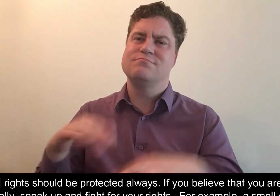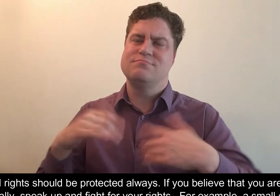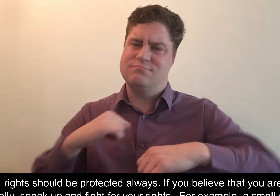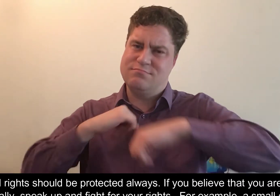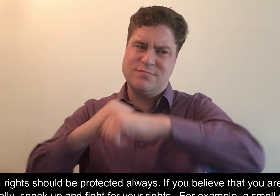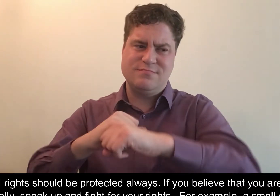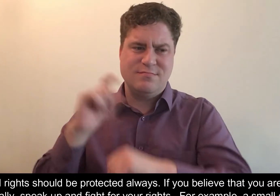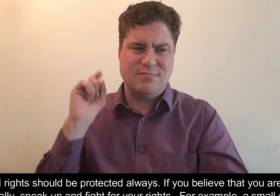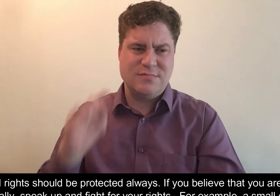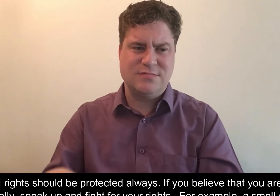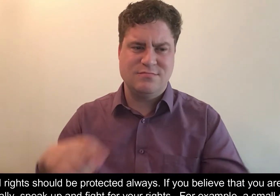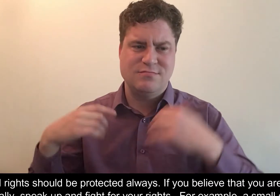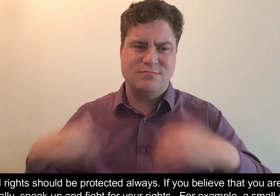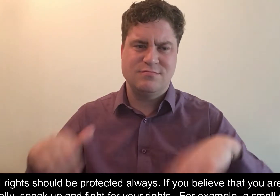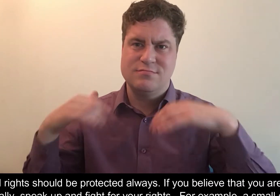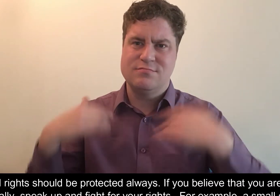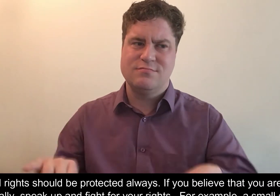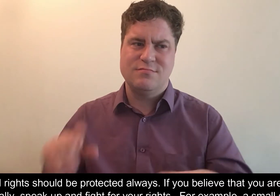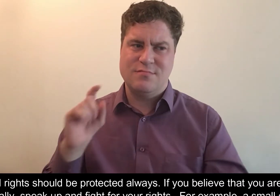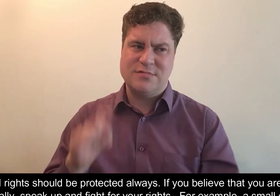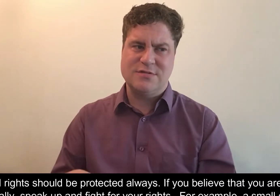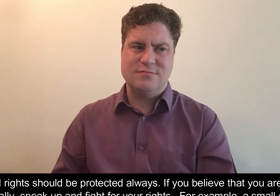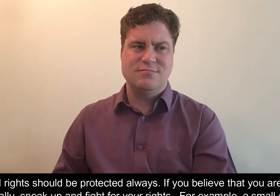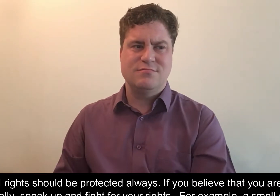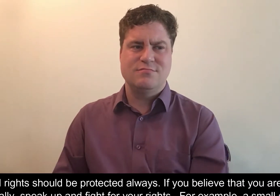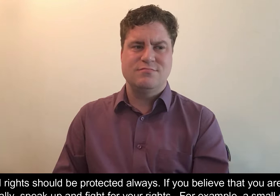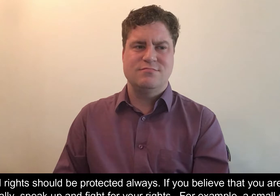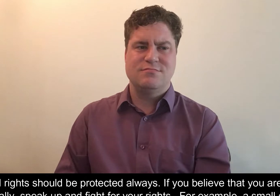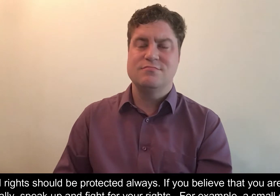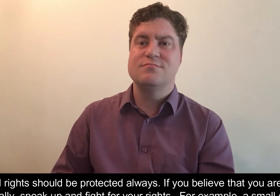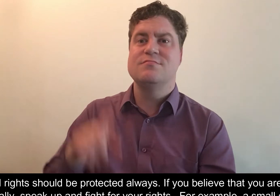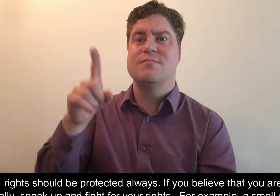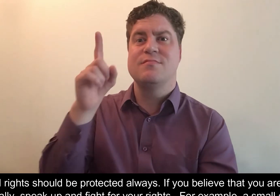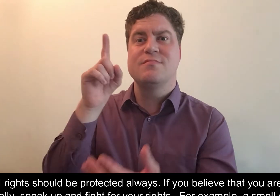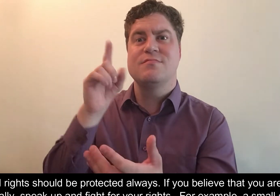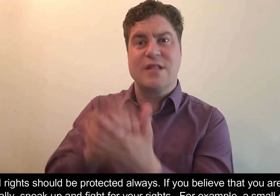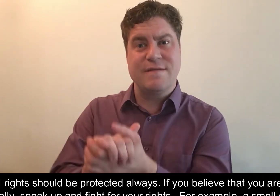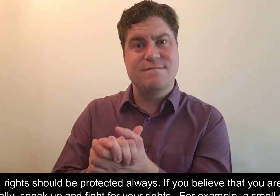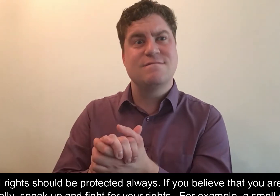Civil rights, they must and need to be protected.